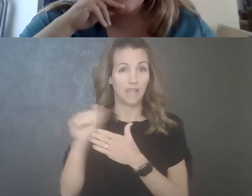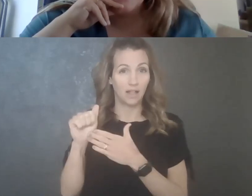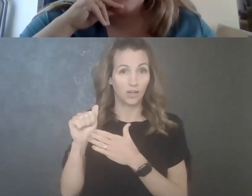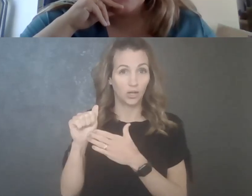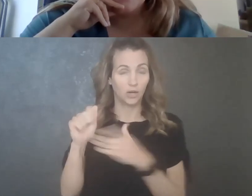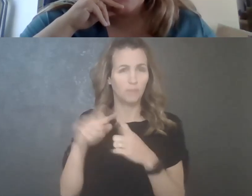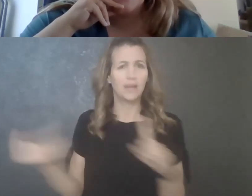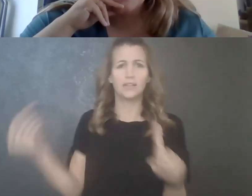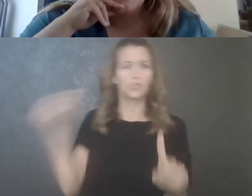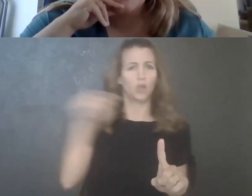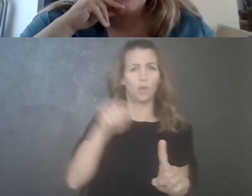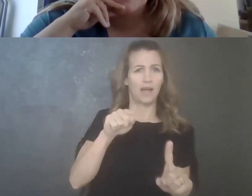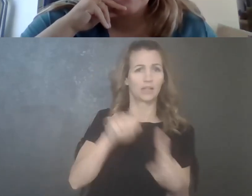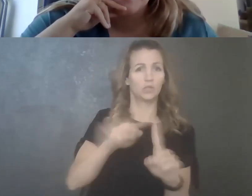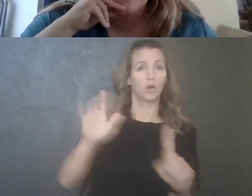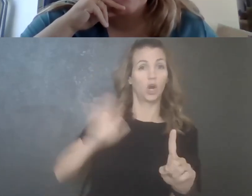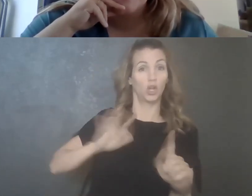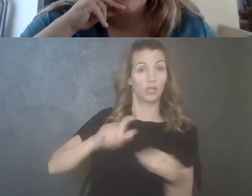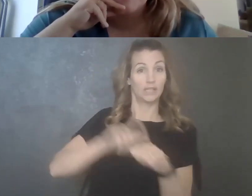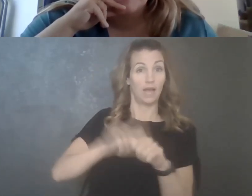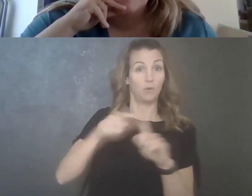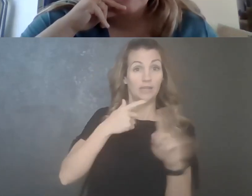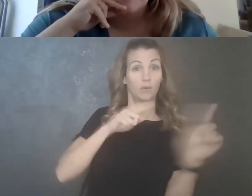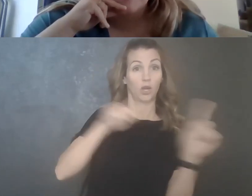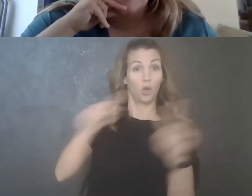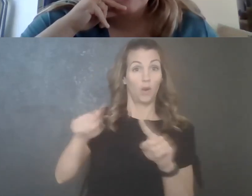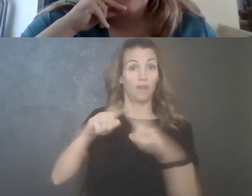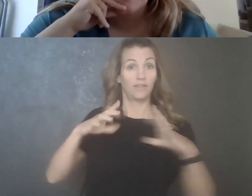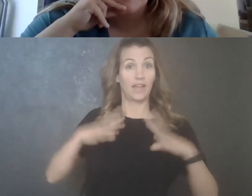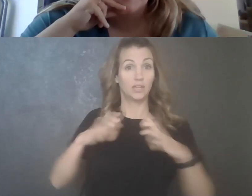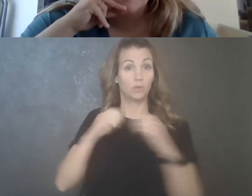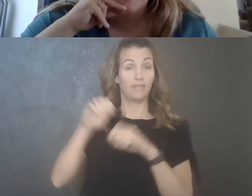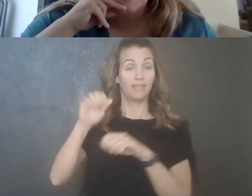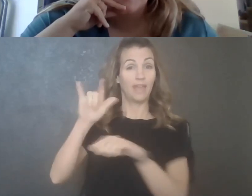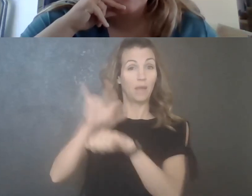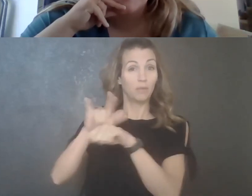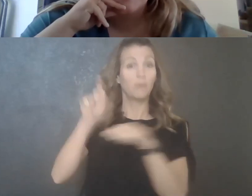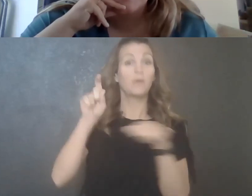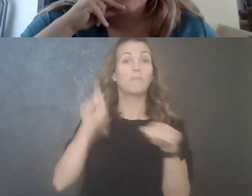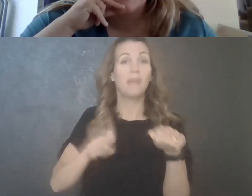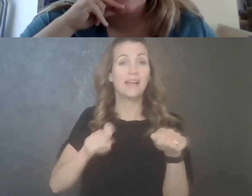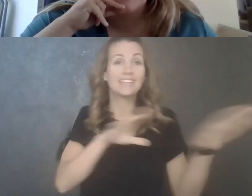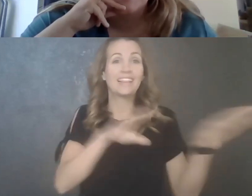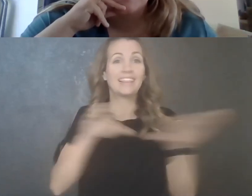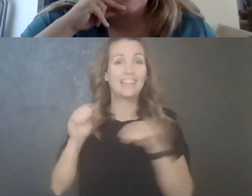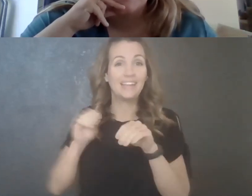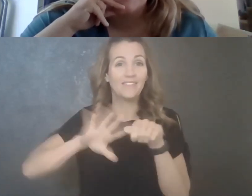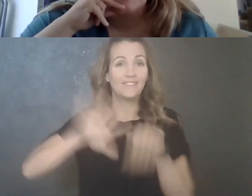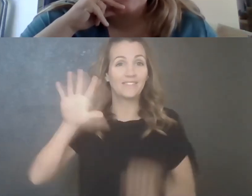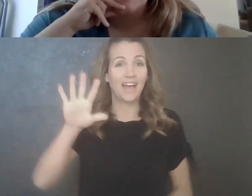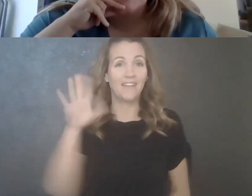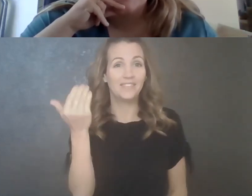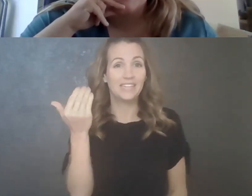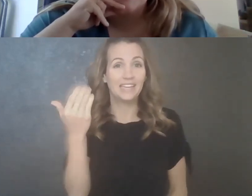earlier time when we said we're going on a vacation, we're at the airport, we must leave by 5:15 in the morning if we want to get